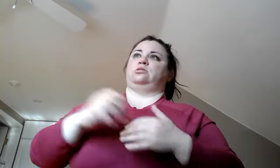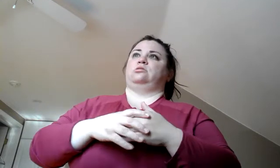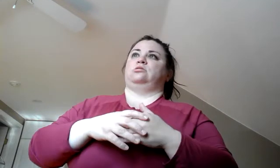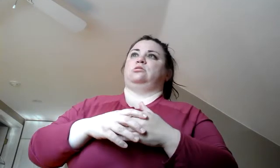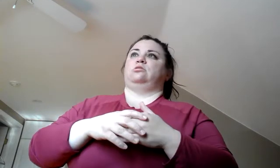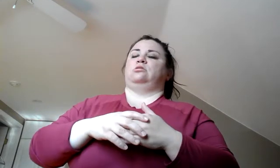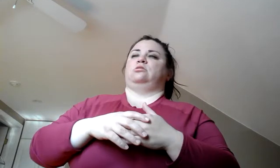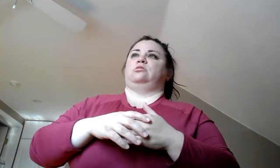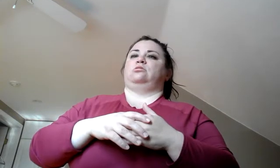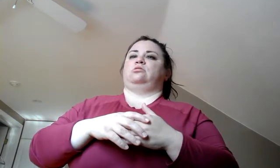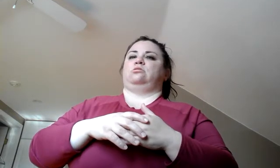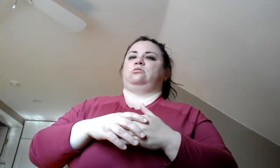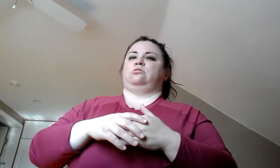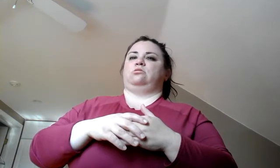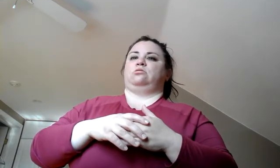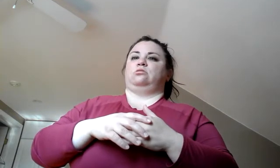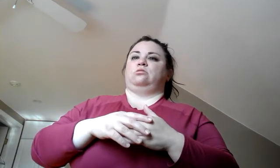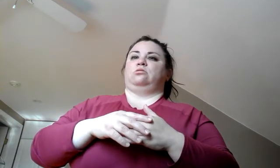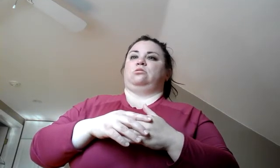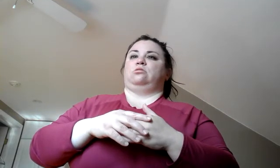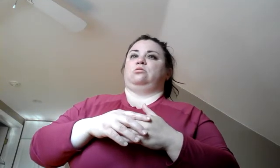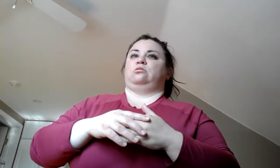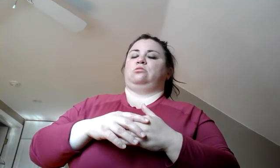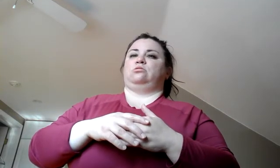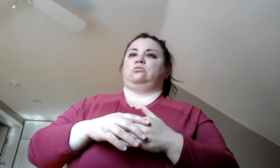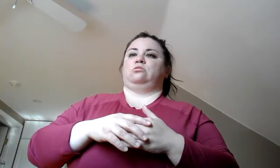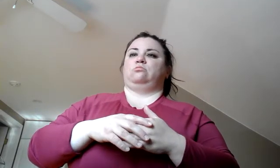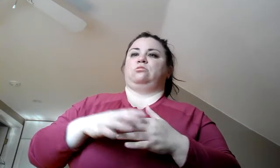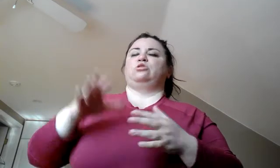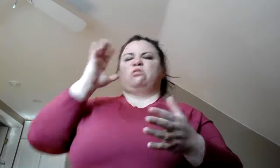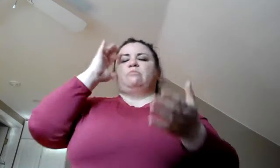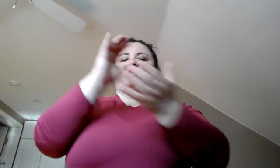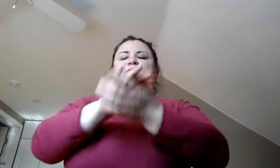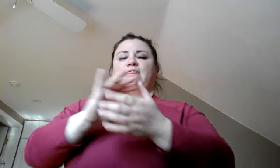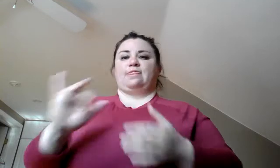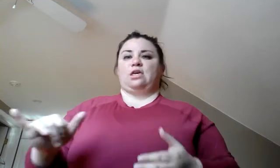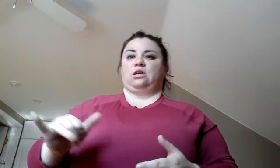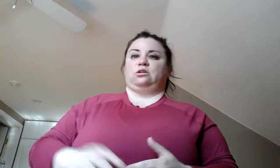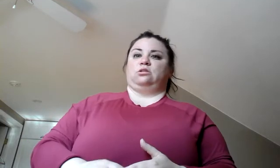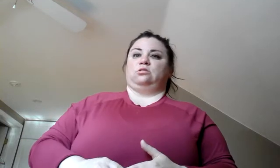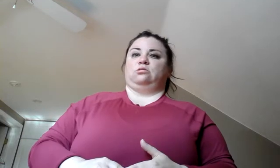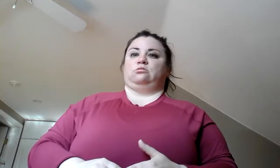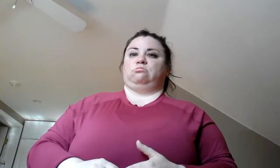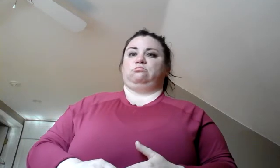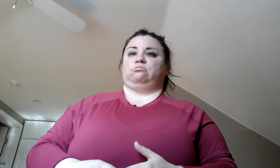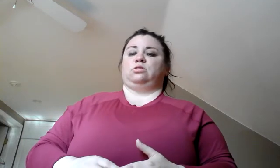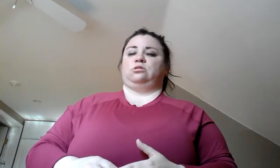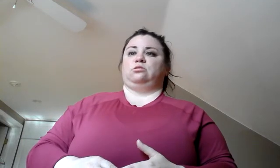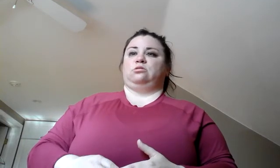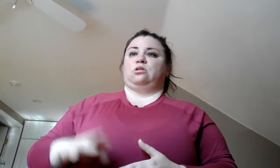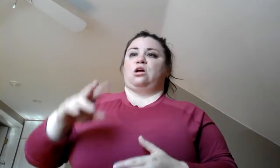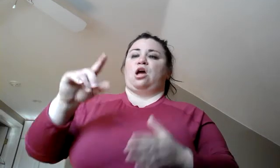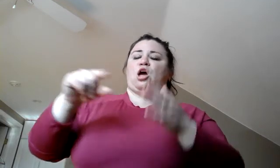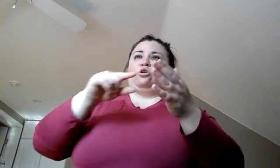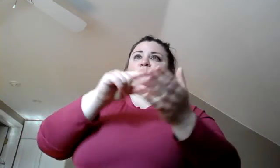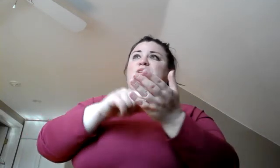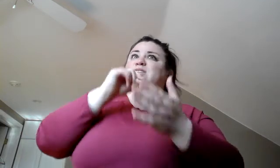neocons because they're new conservatives. They believe in that. And we'll leave it at that. Iraq didn't go well, the end.